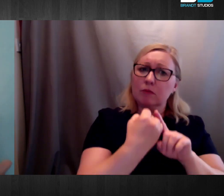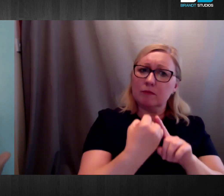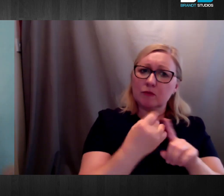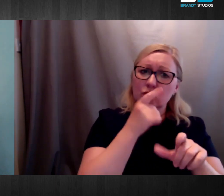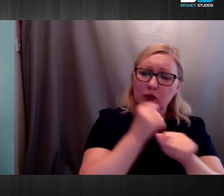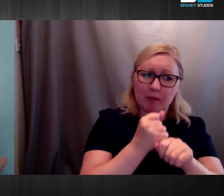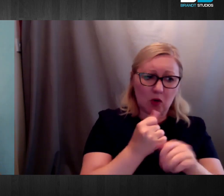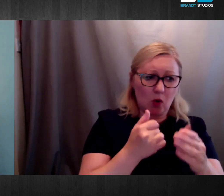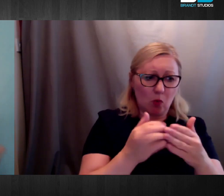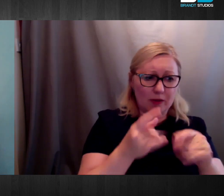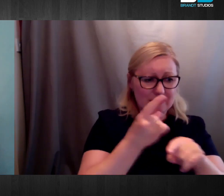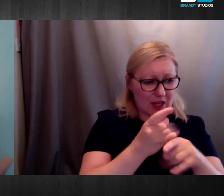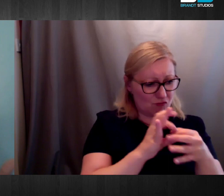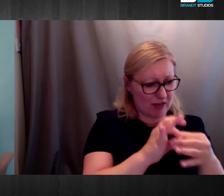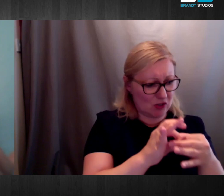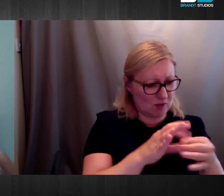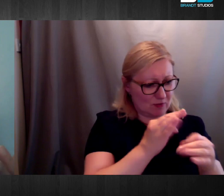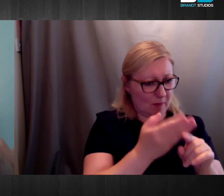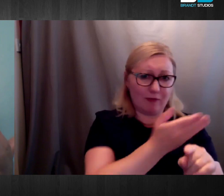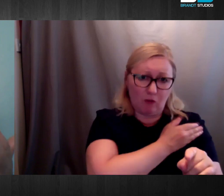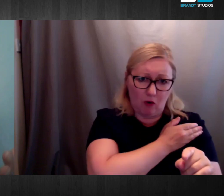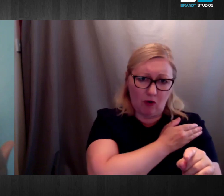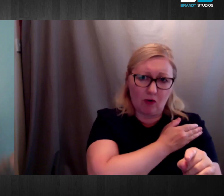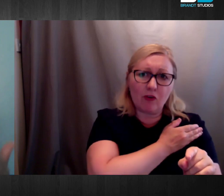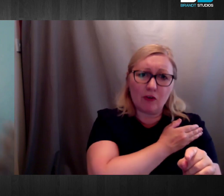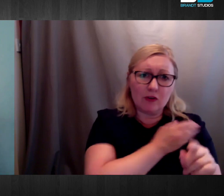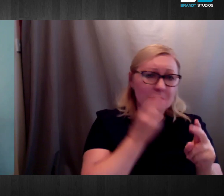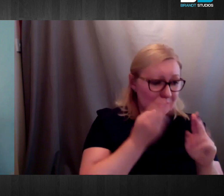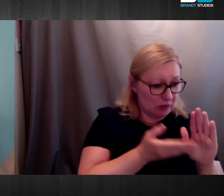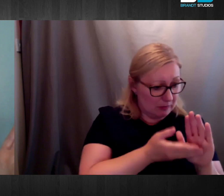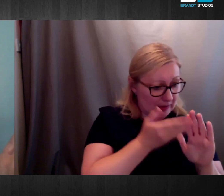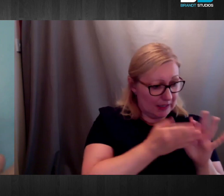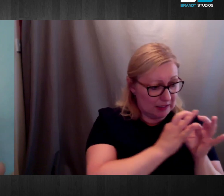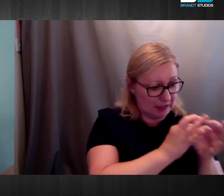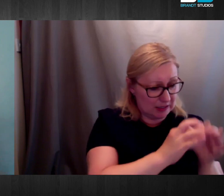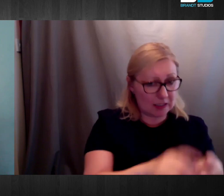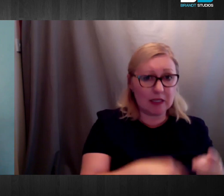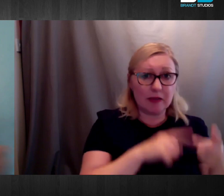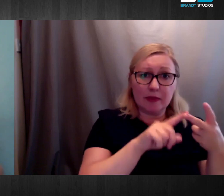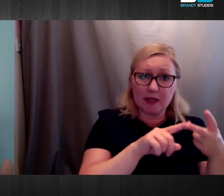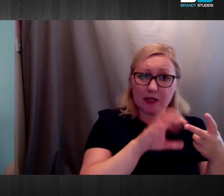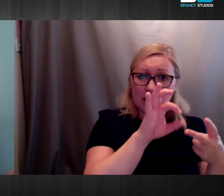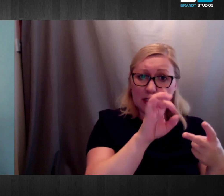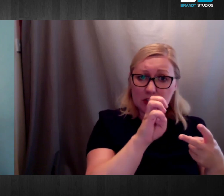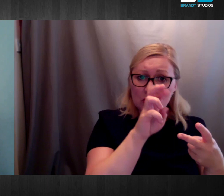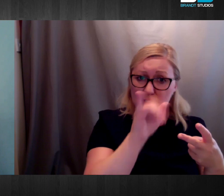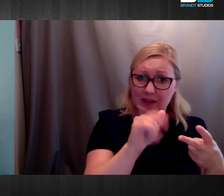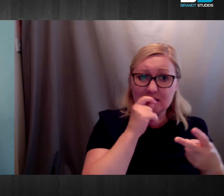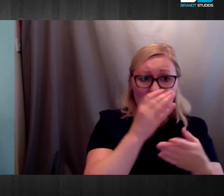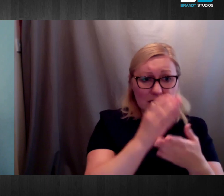patients being frustrated and maybe angry at having been, left aside. And I think as well, you can see there's a